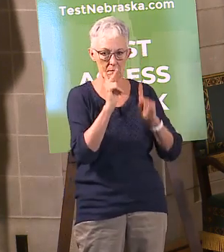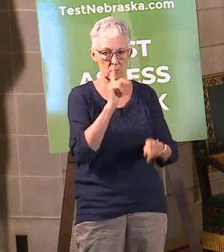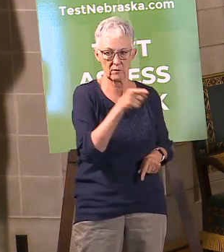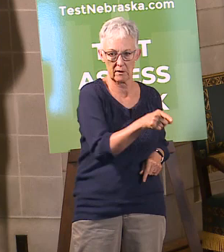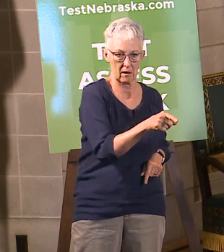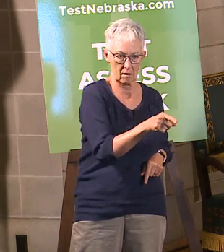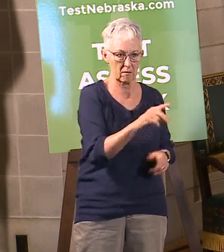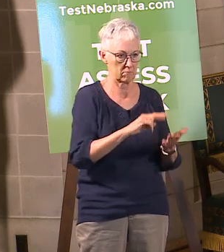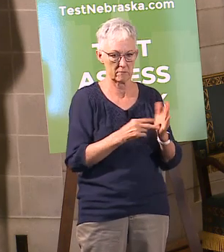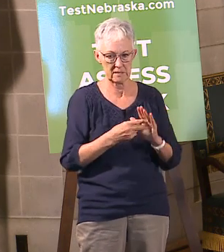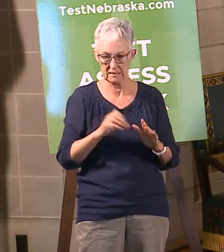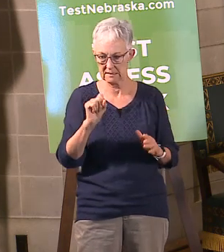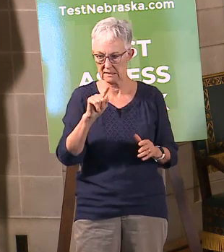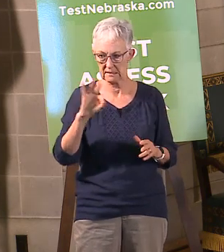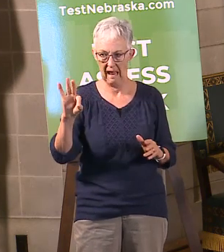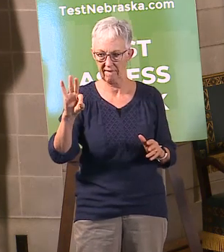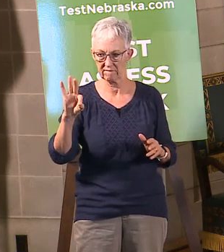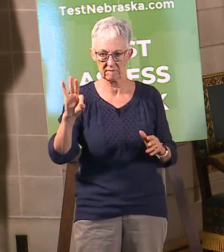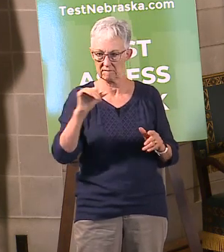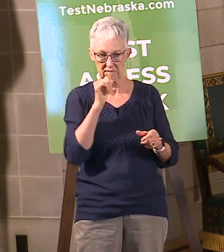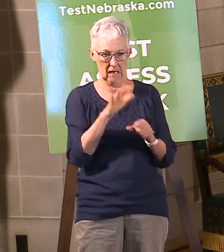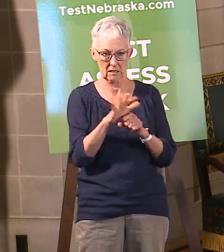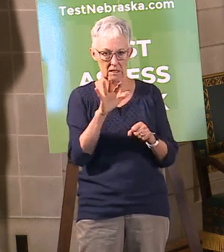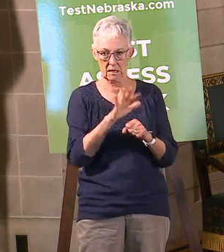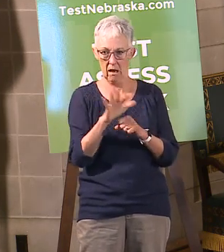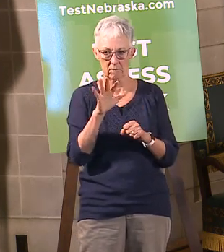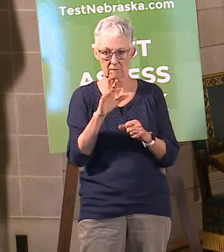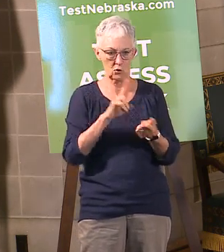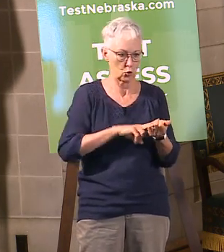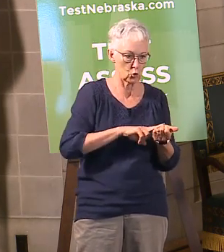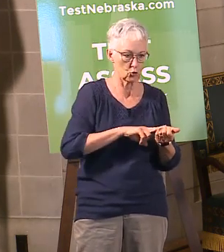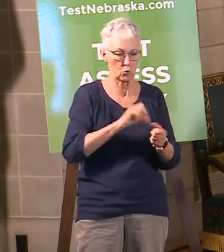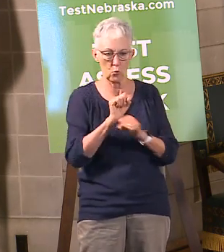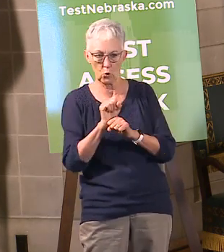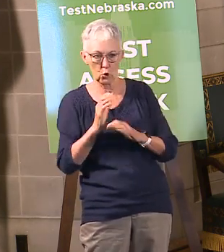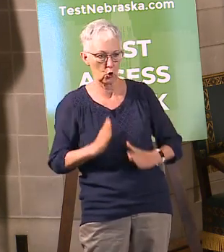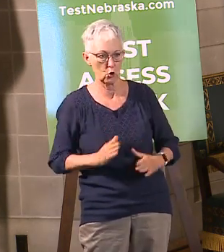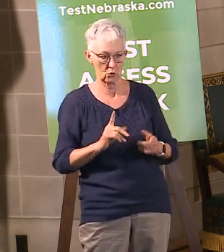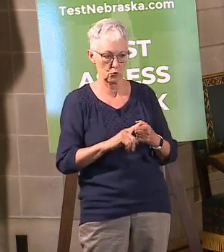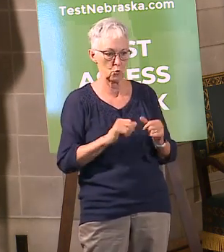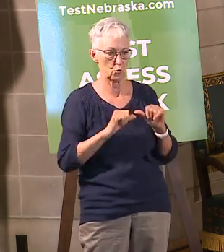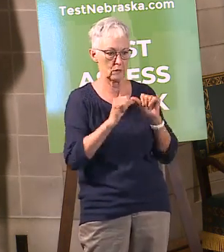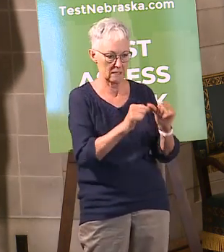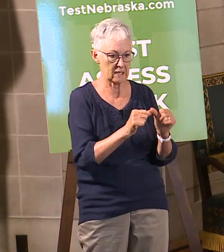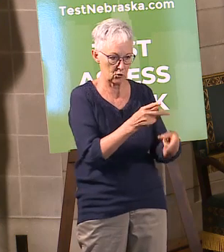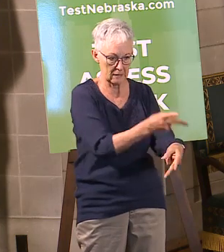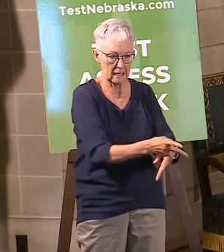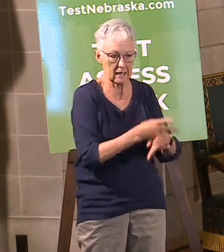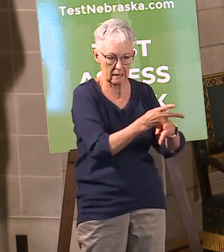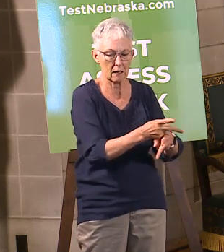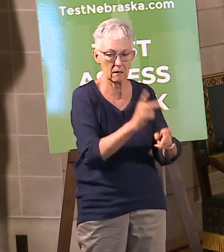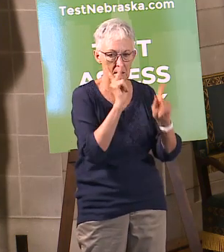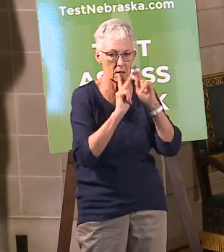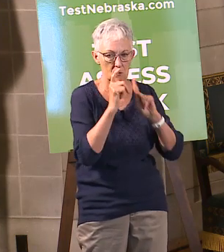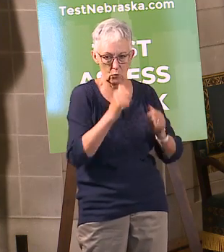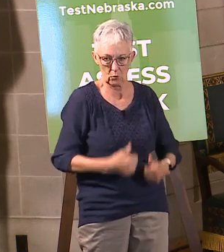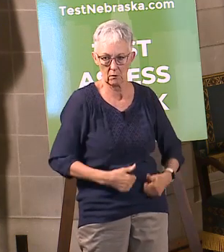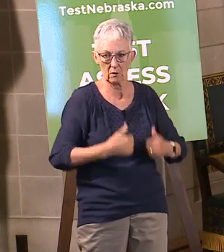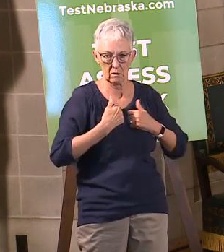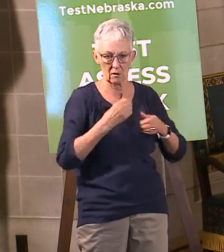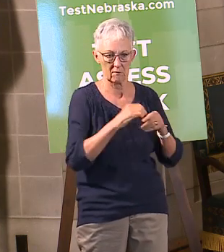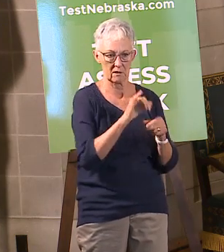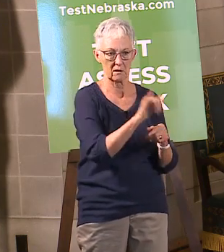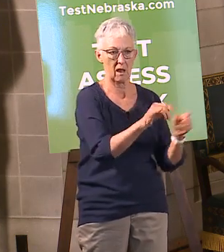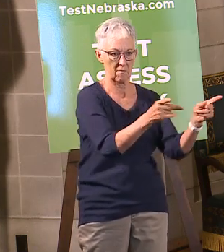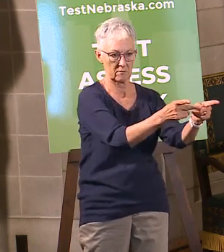with regard to, you know, the estimate to make sure that there's enough workers there to continue to provide that care. So that's the condition that somebody